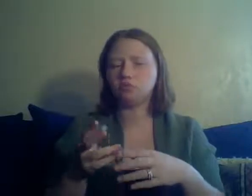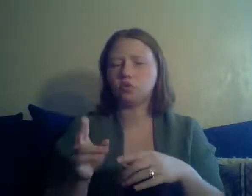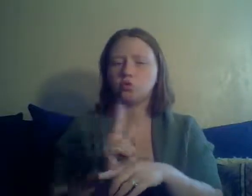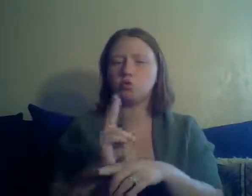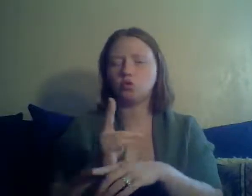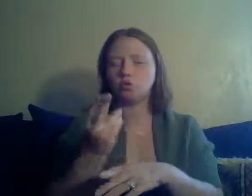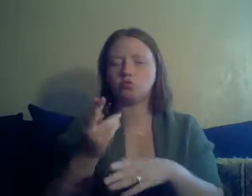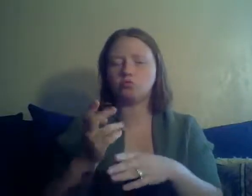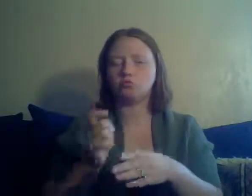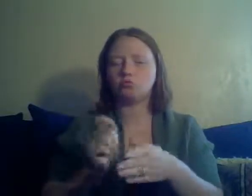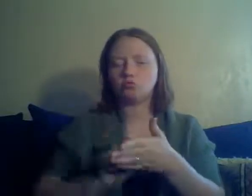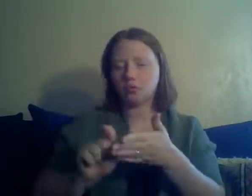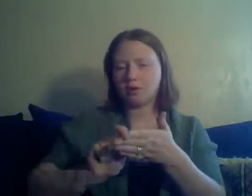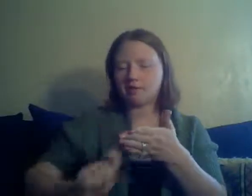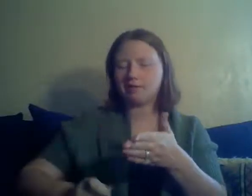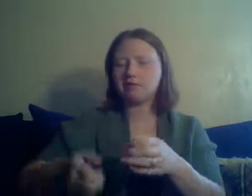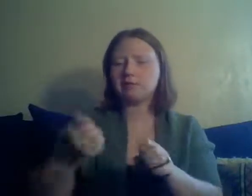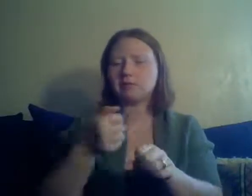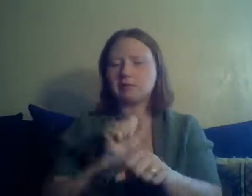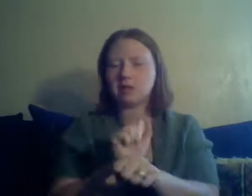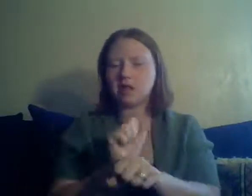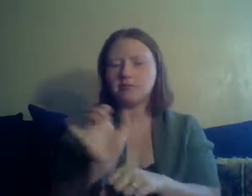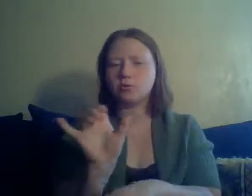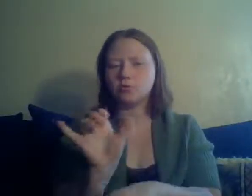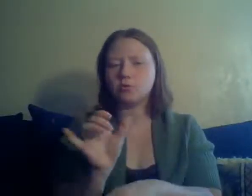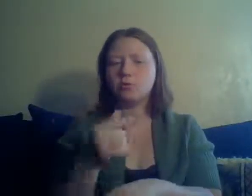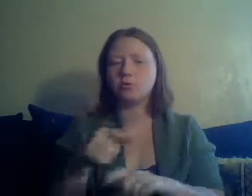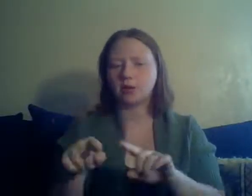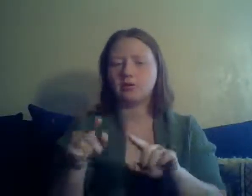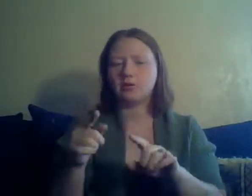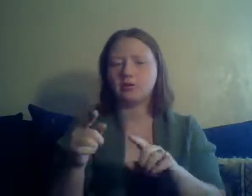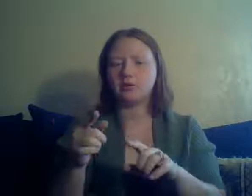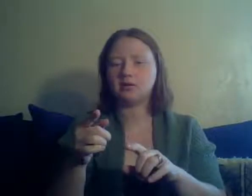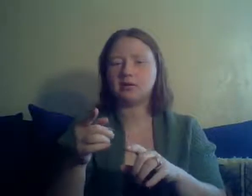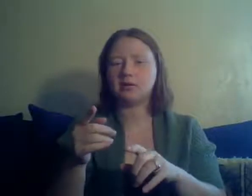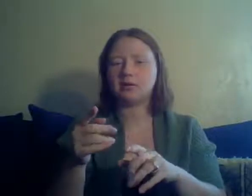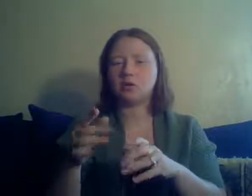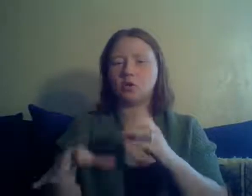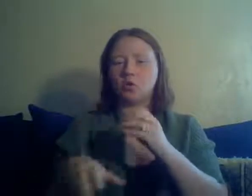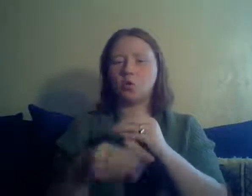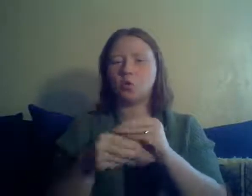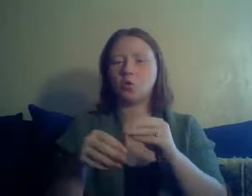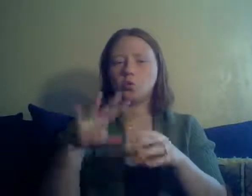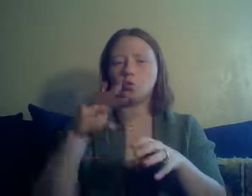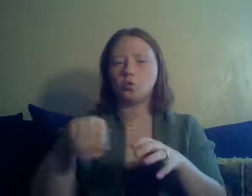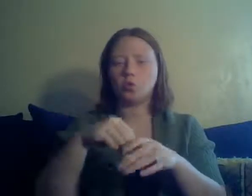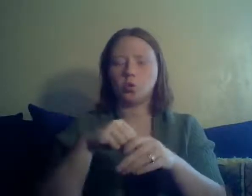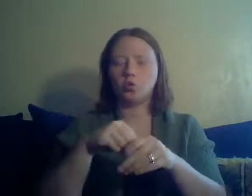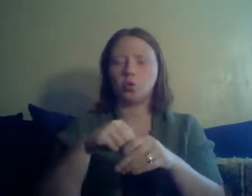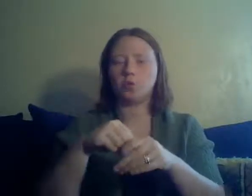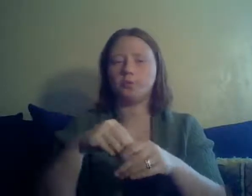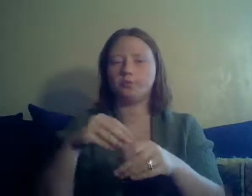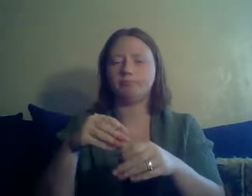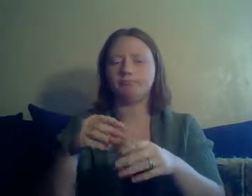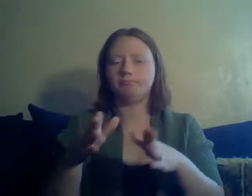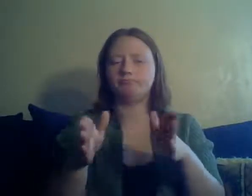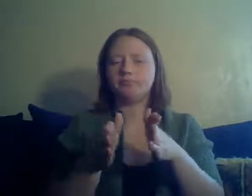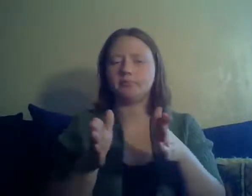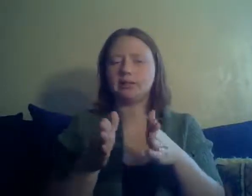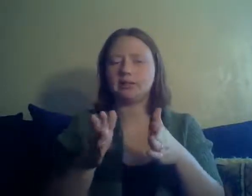by creating some mini research projects. And one of these research projects is to have students read something from